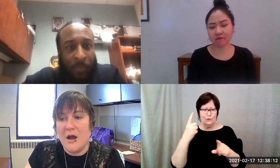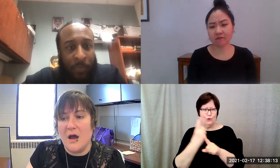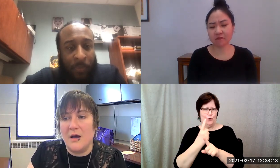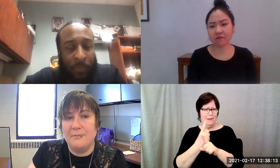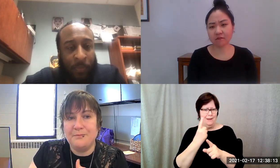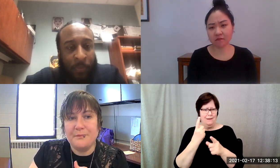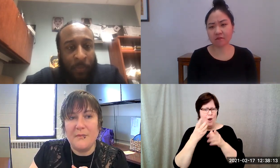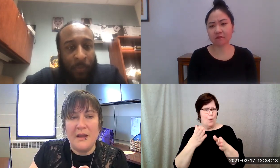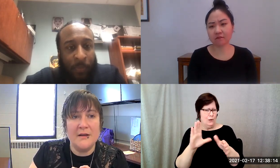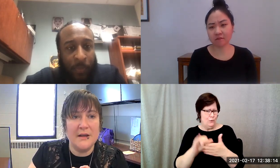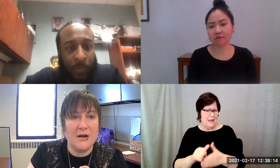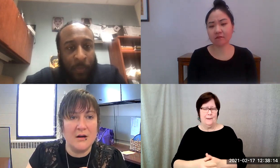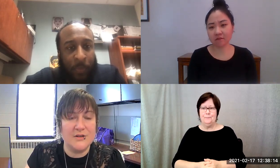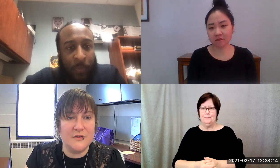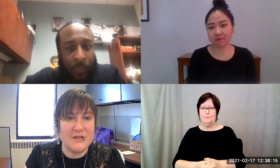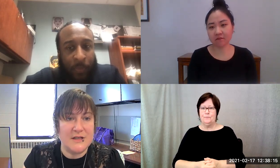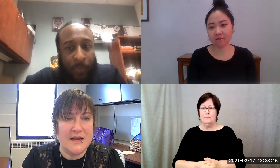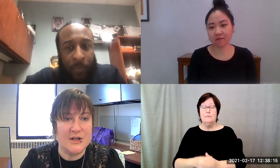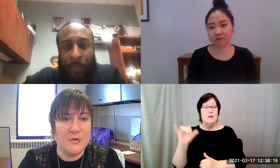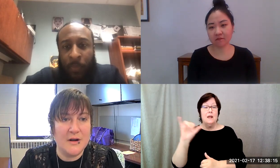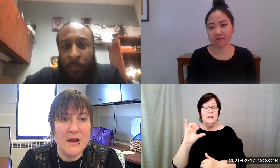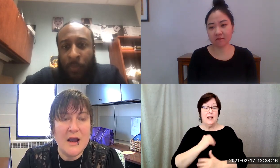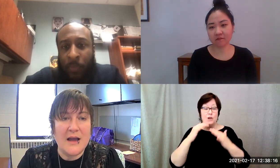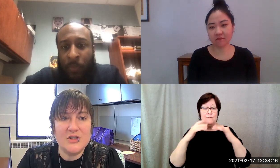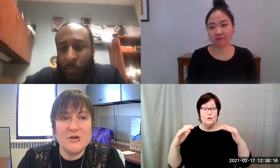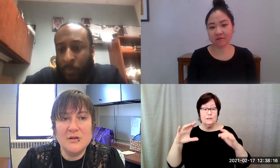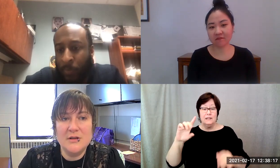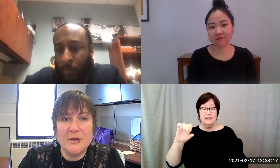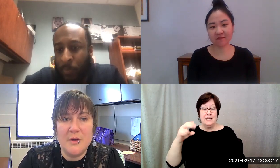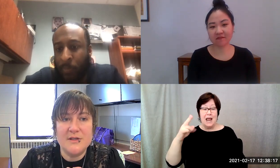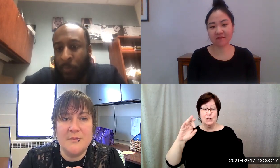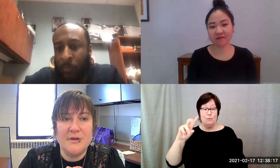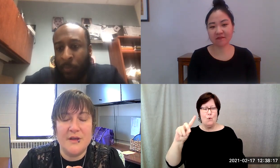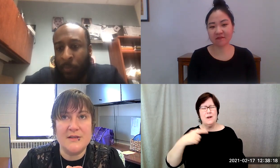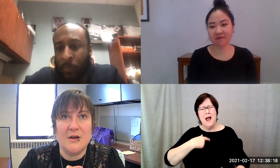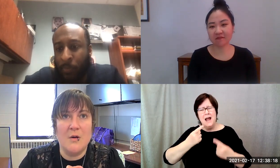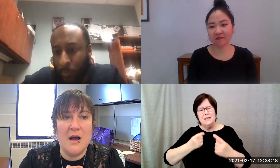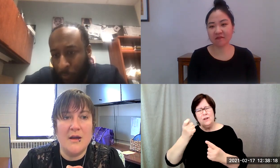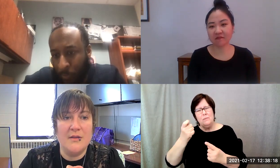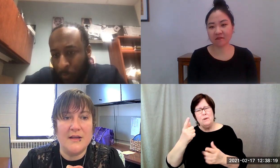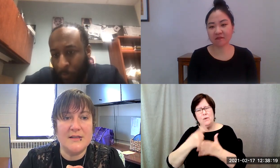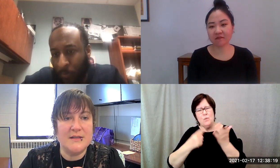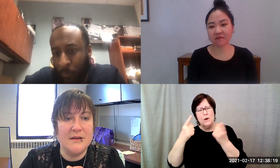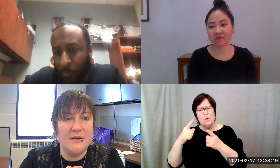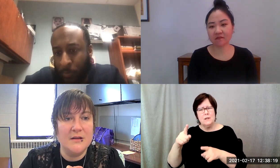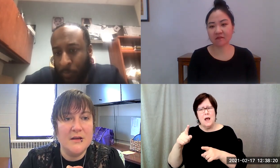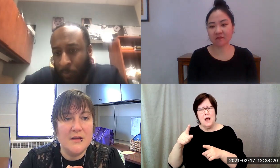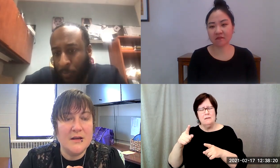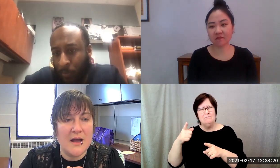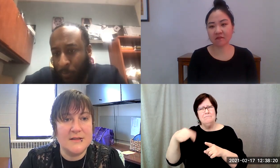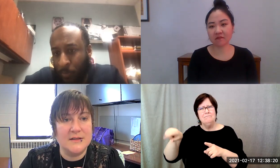that. And like our diversity dashboard, I struggle a little bit with some of the things that go on that